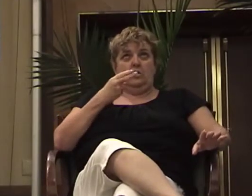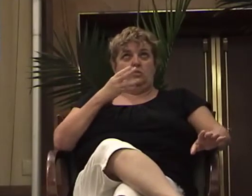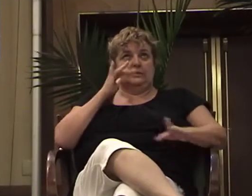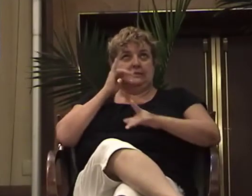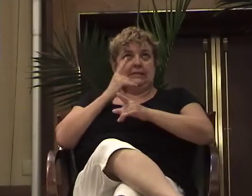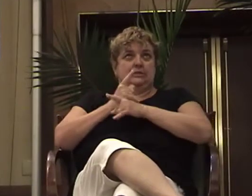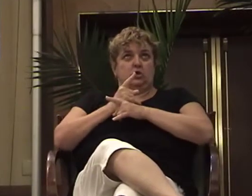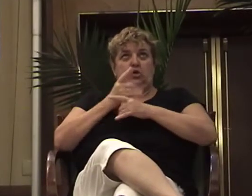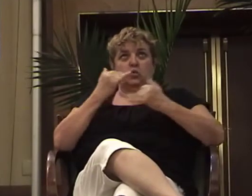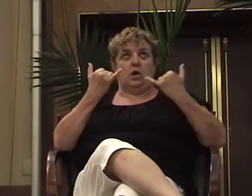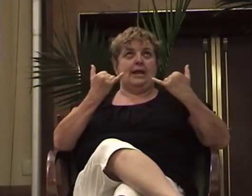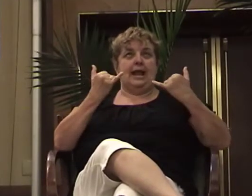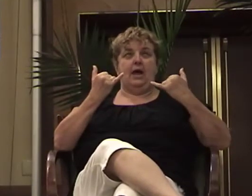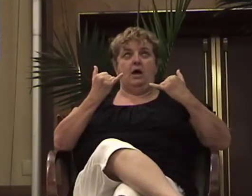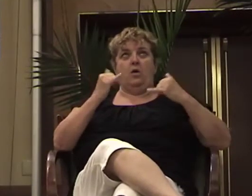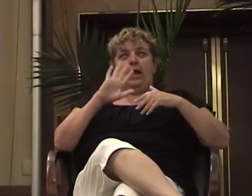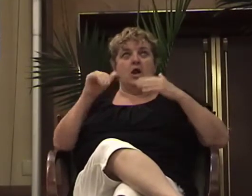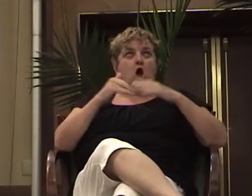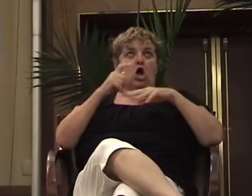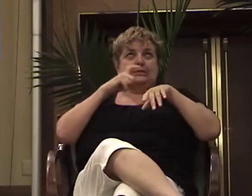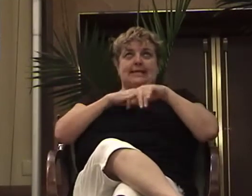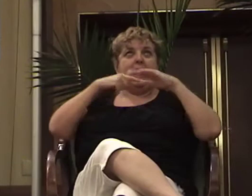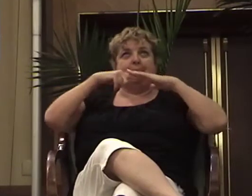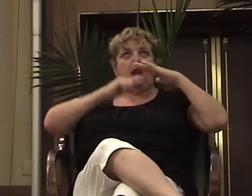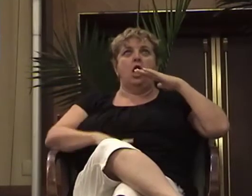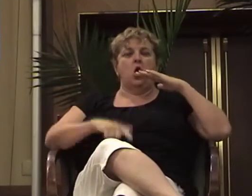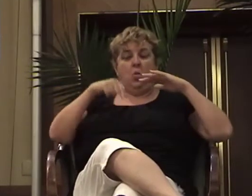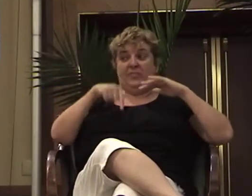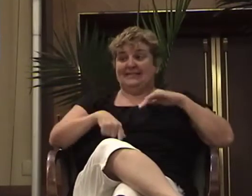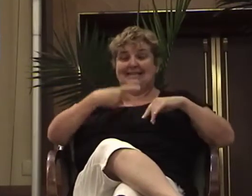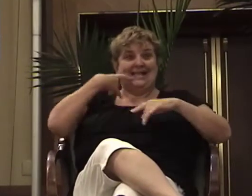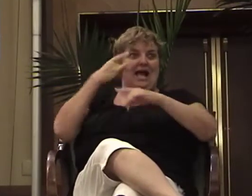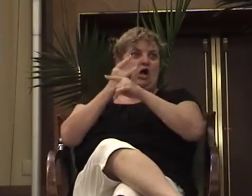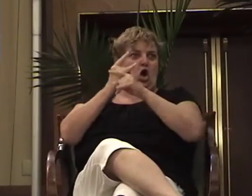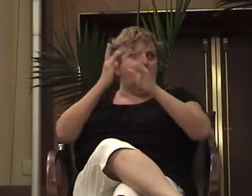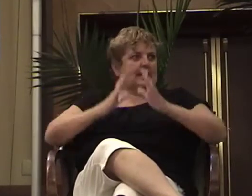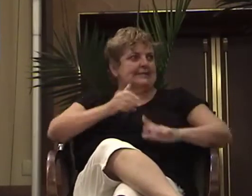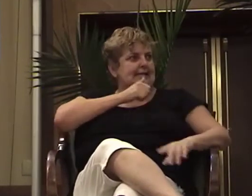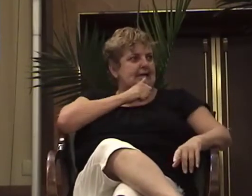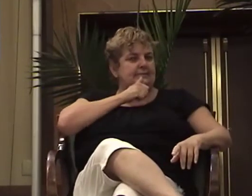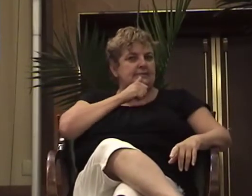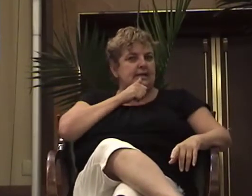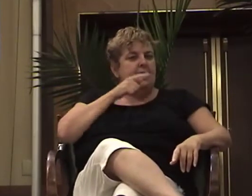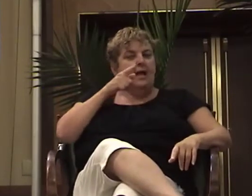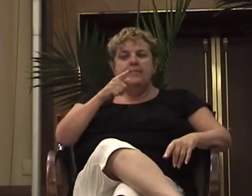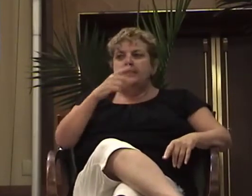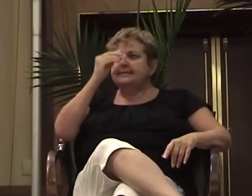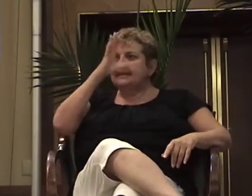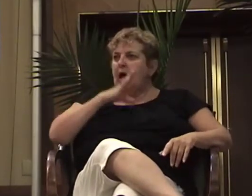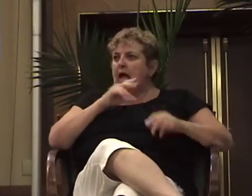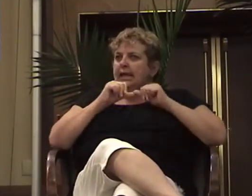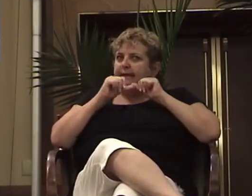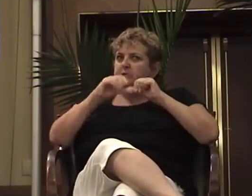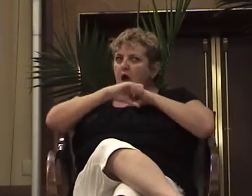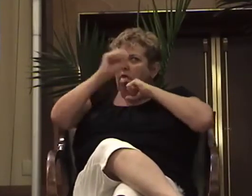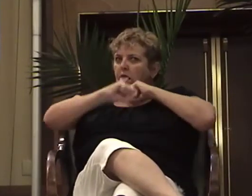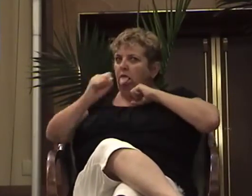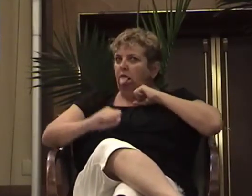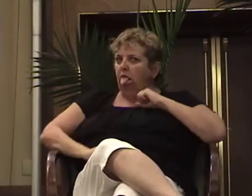You are in Alcoholics Anonymous. So this guy keeps on telling this story. Then, they pass